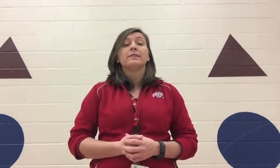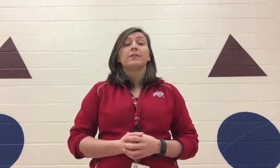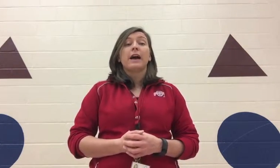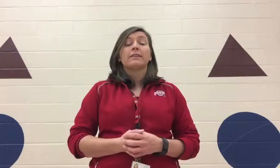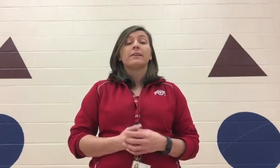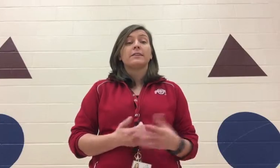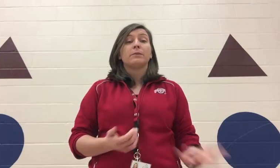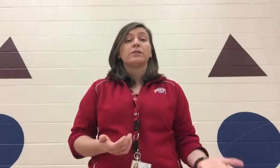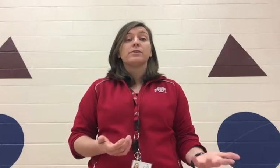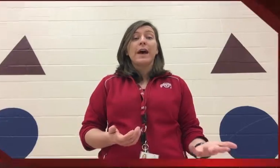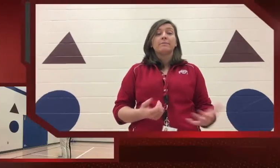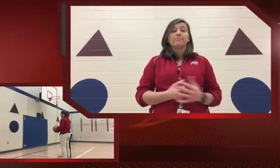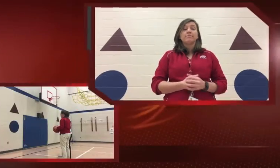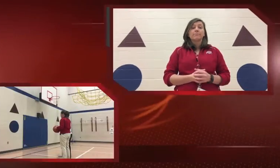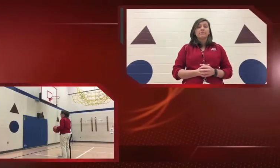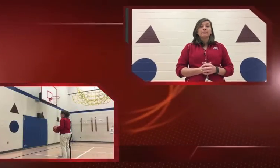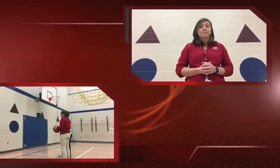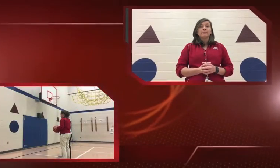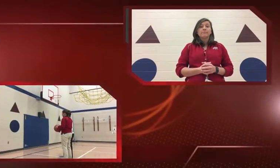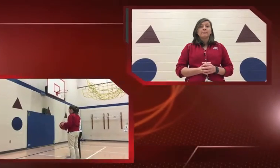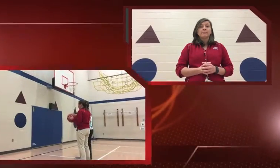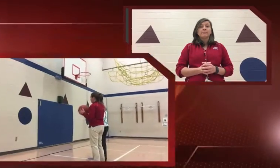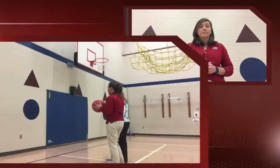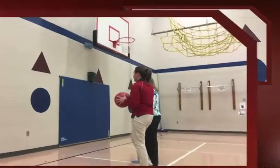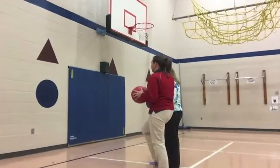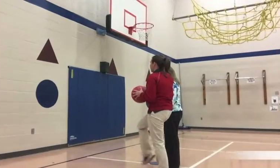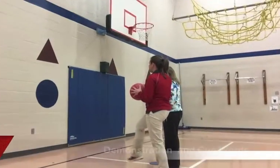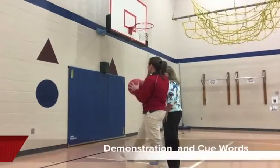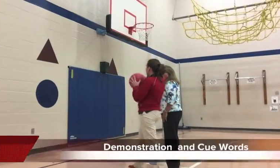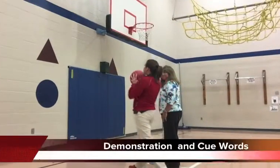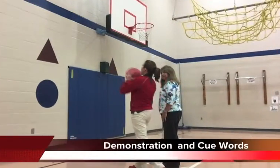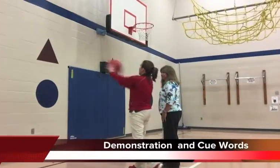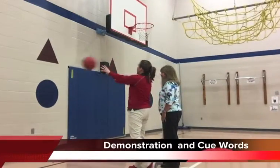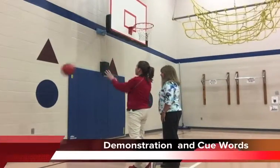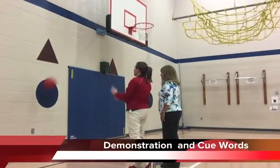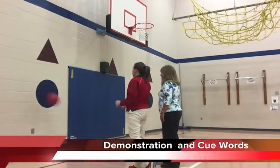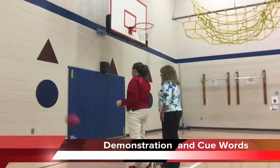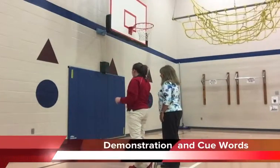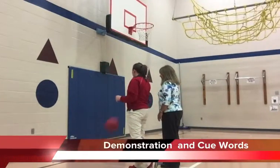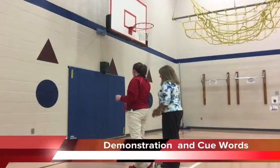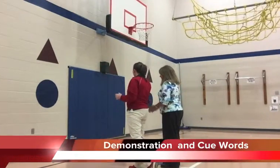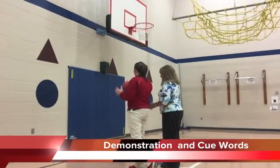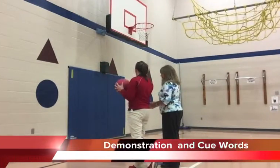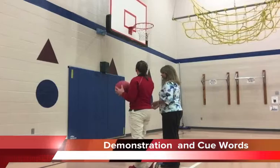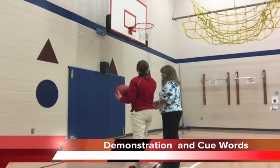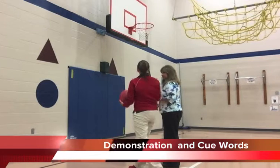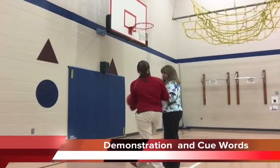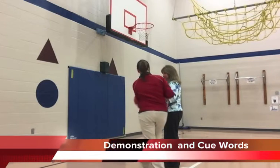your athlete is able to do that. All right, we're going to step and push the ball to the wall. Your turn.